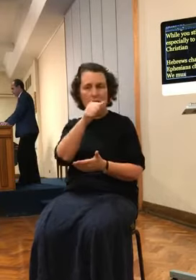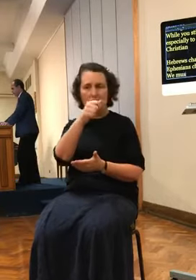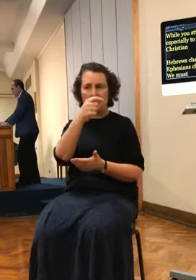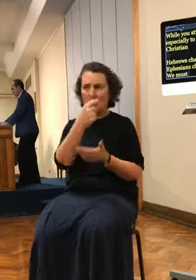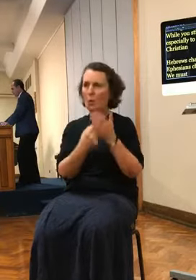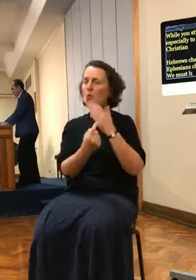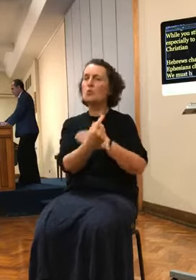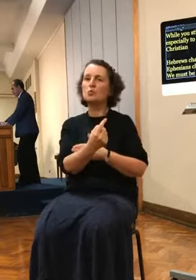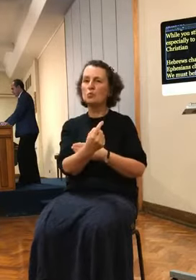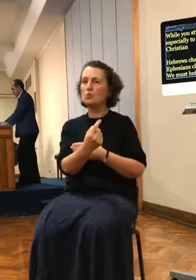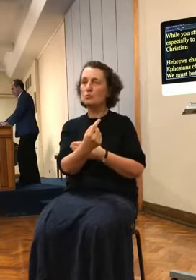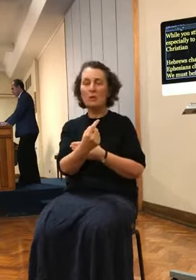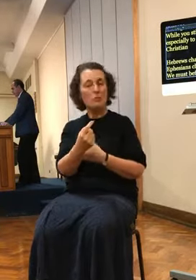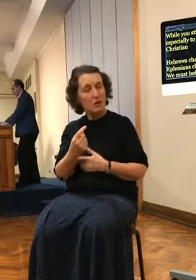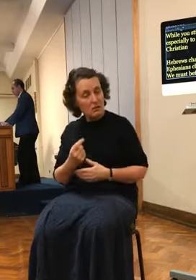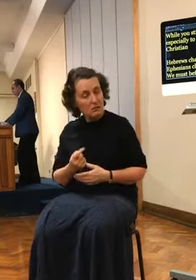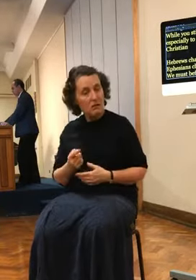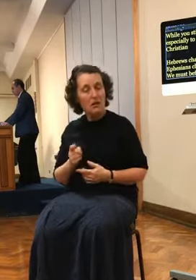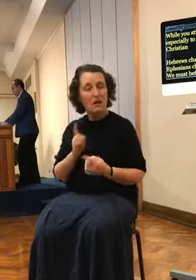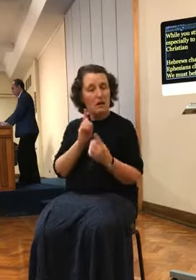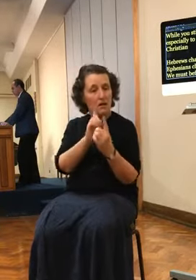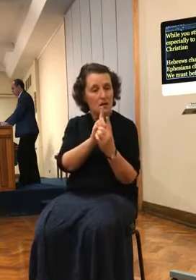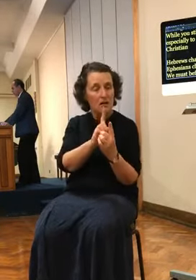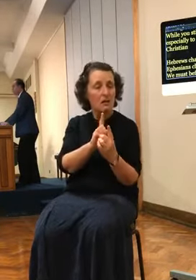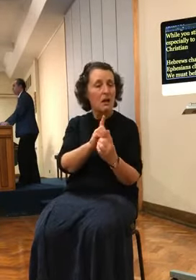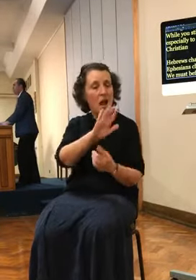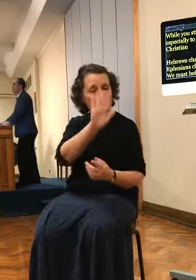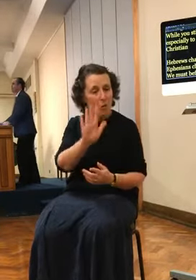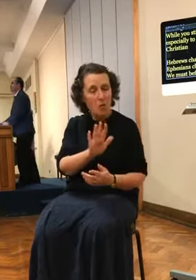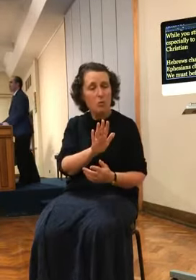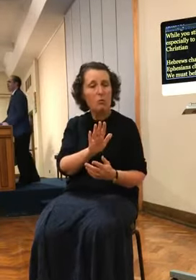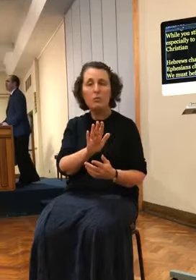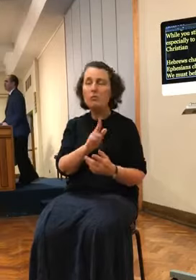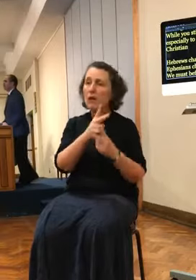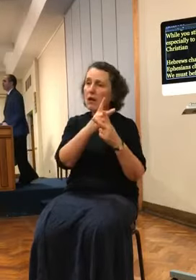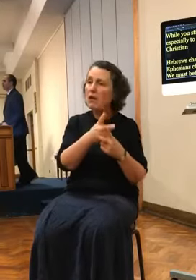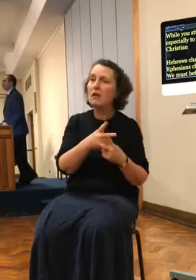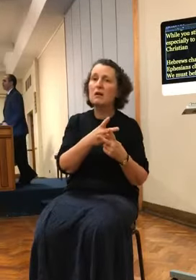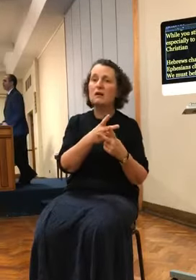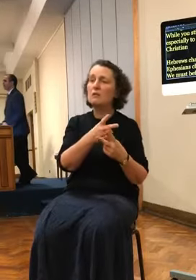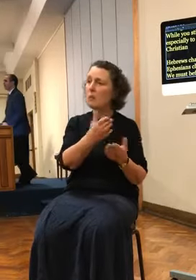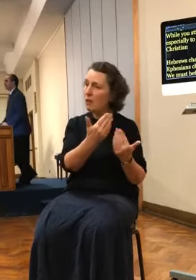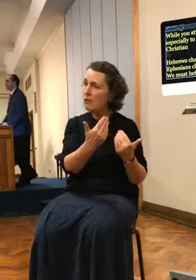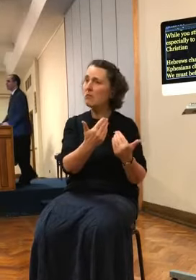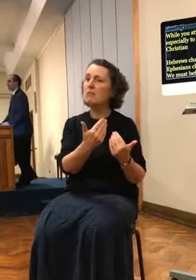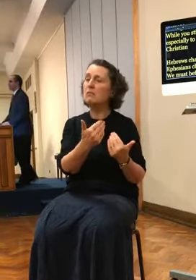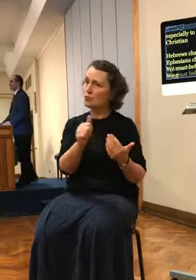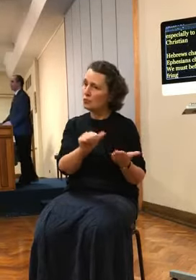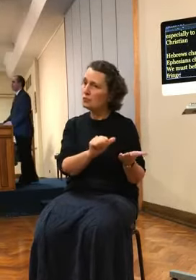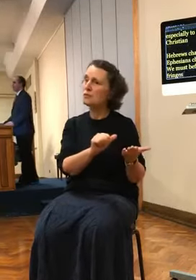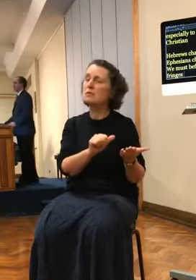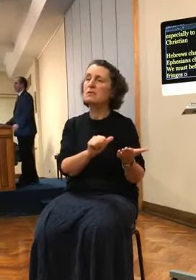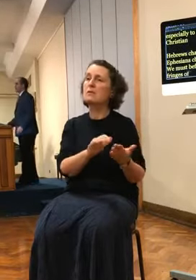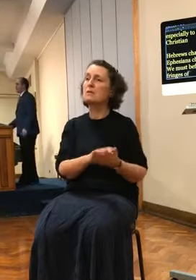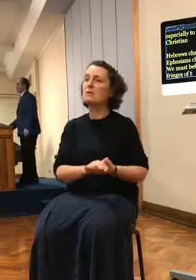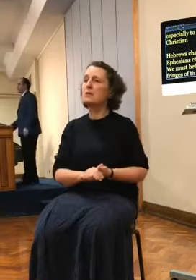to be shown love and care. So we are there for him. Please, I know you have me saying this many times.